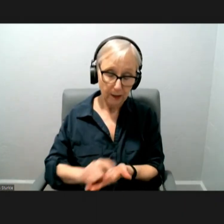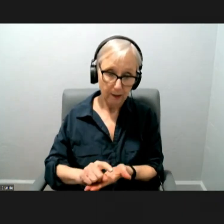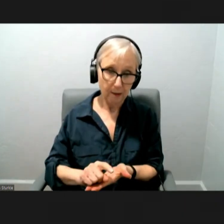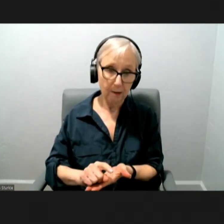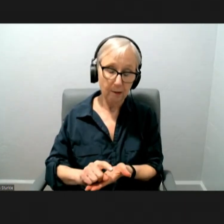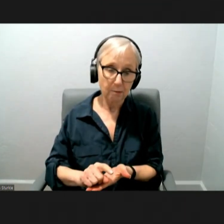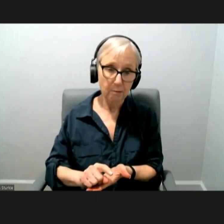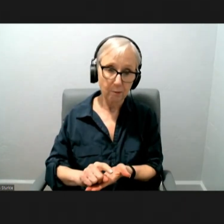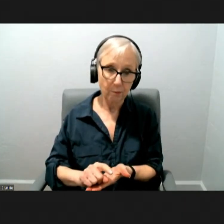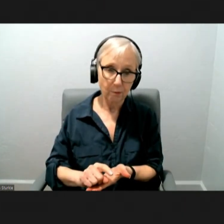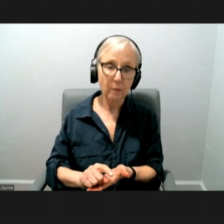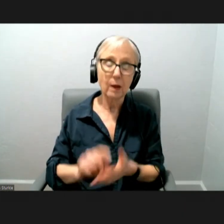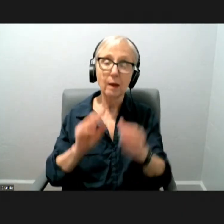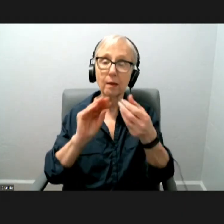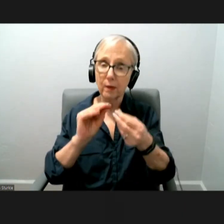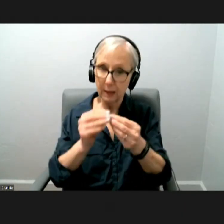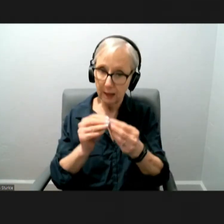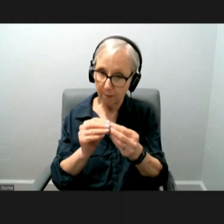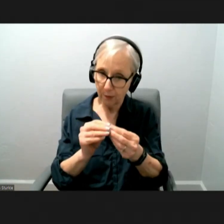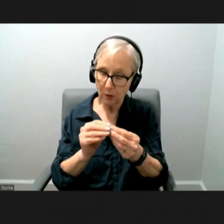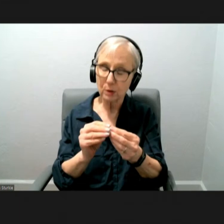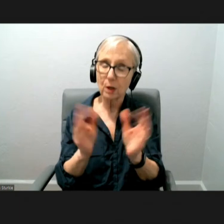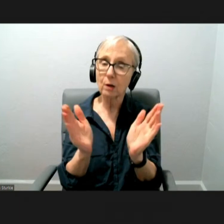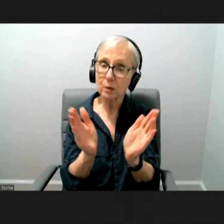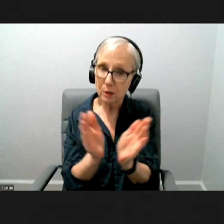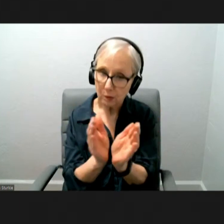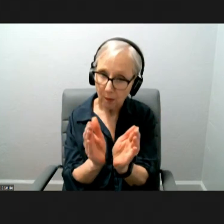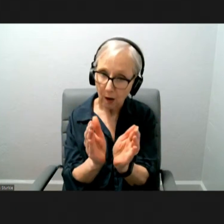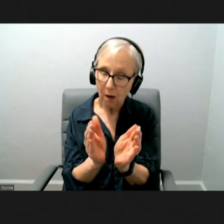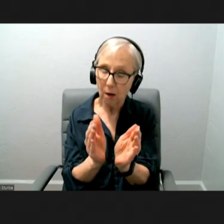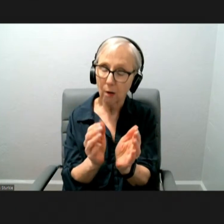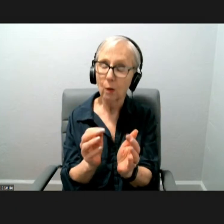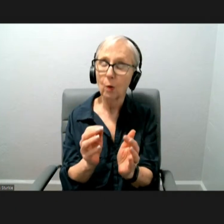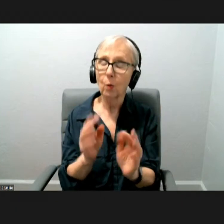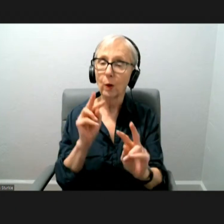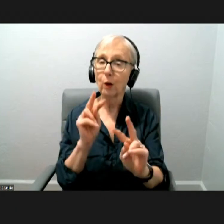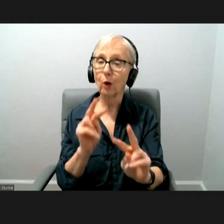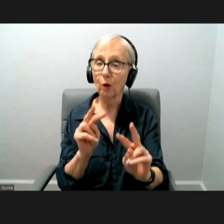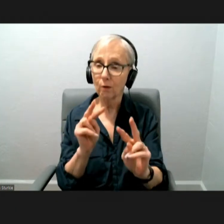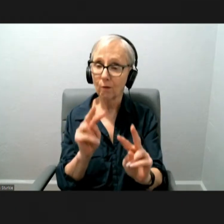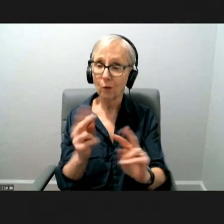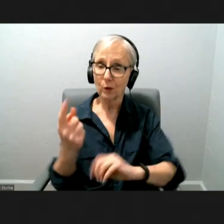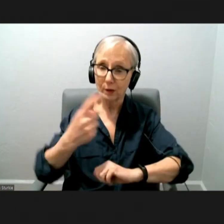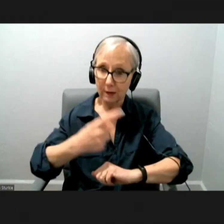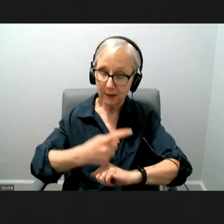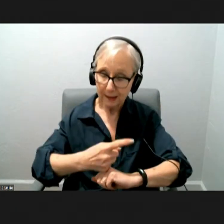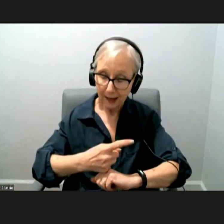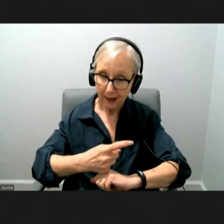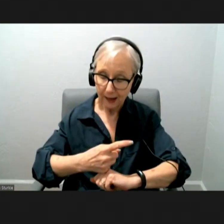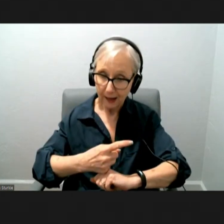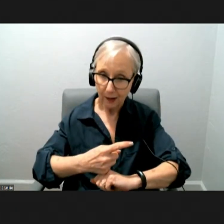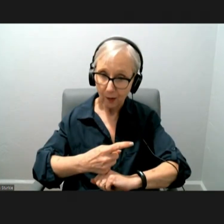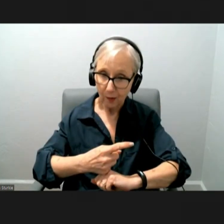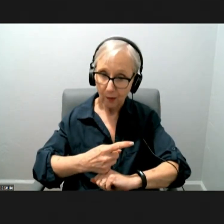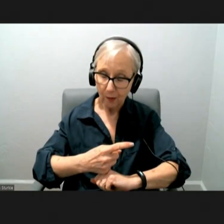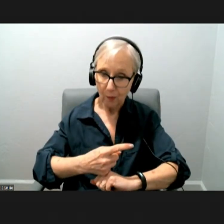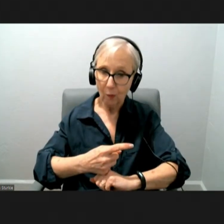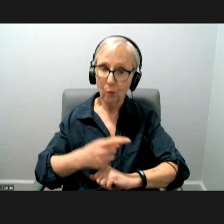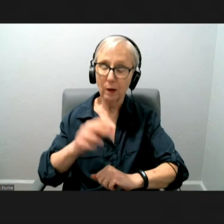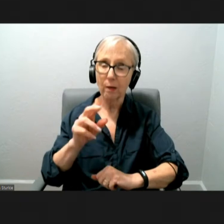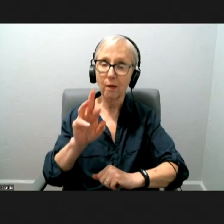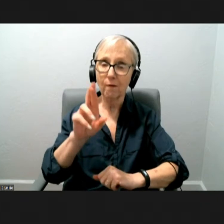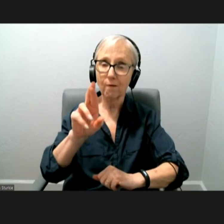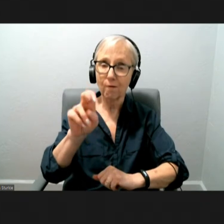The numbers continue to be small, and we look forward to a day when the pharmaceutical companies are